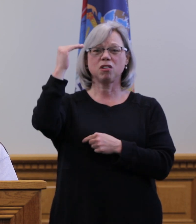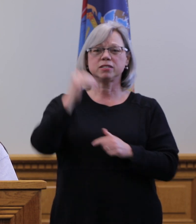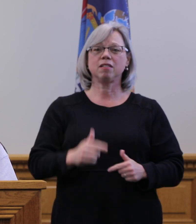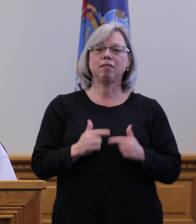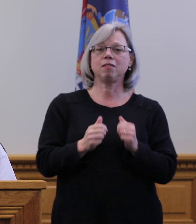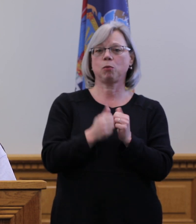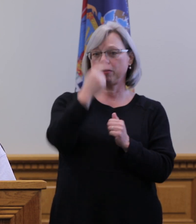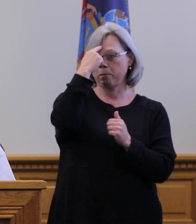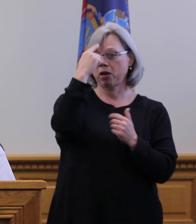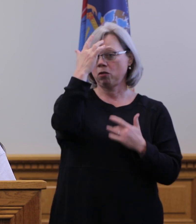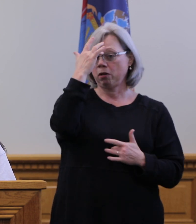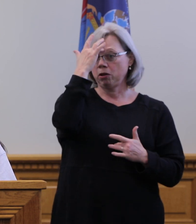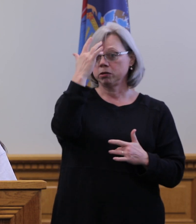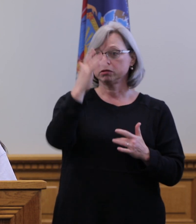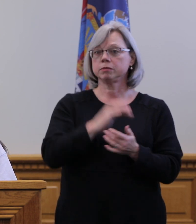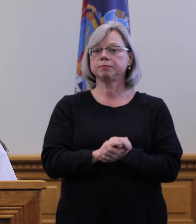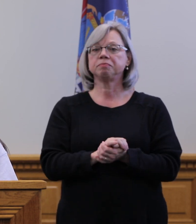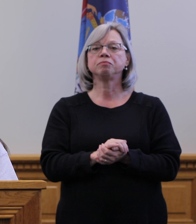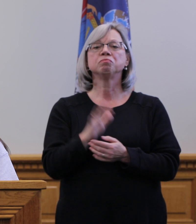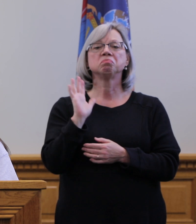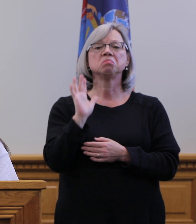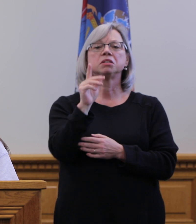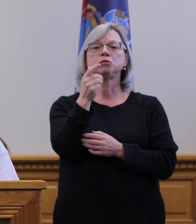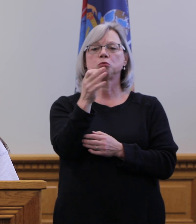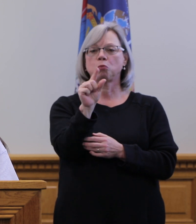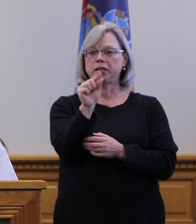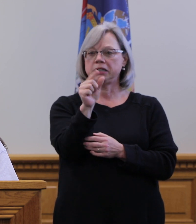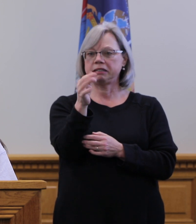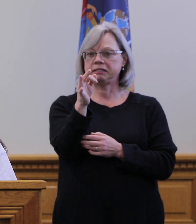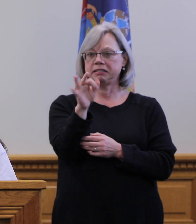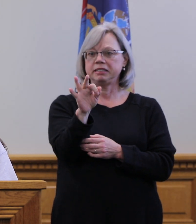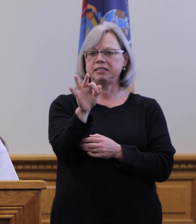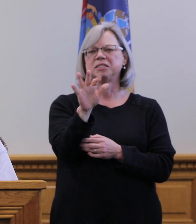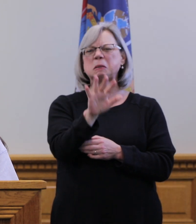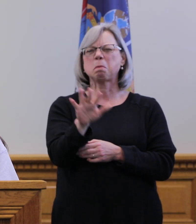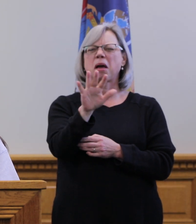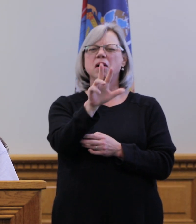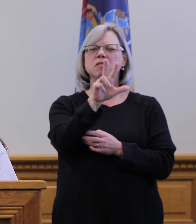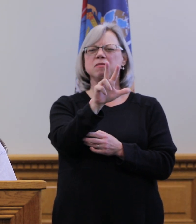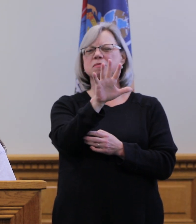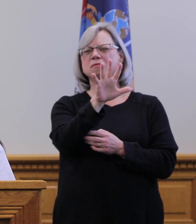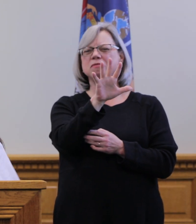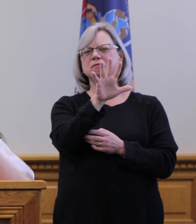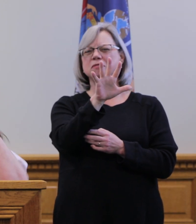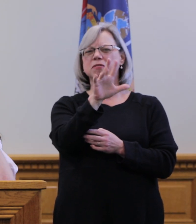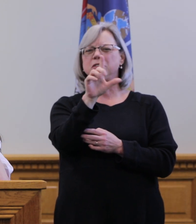adults live with a mental illness. In 2019, there were an estimated